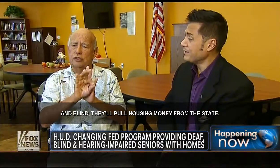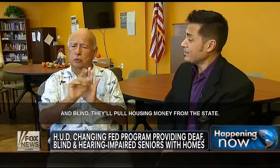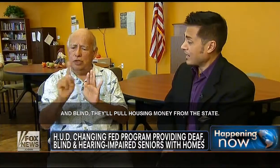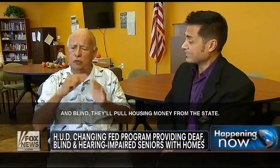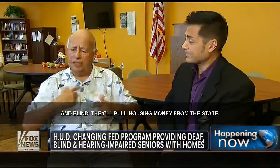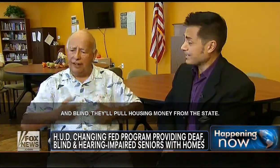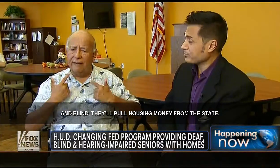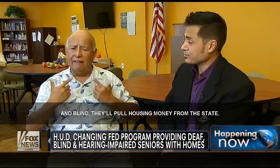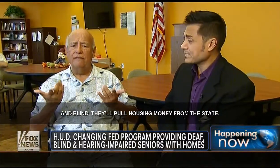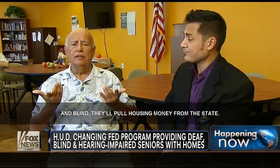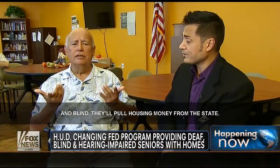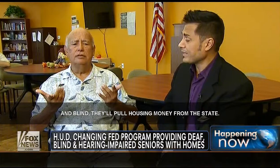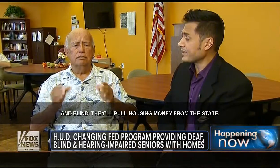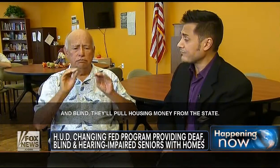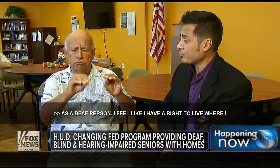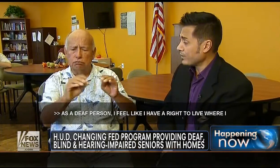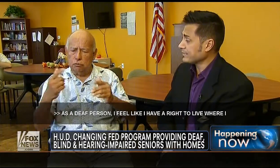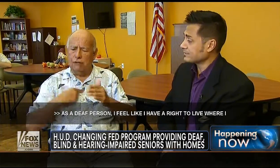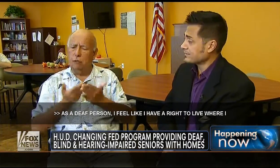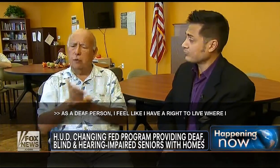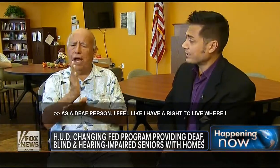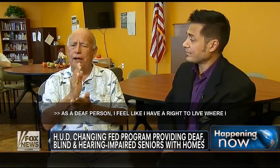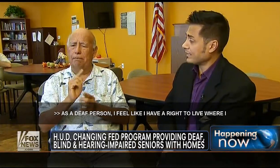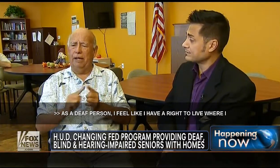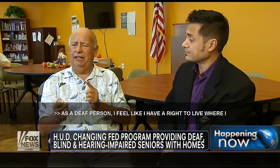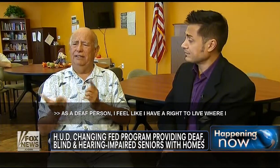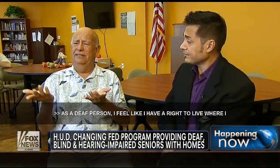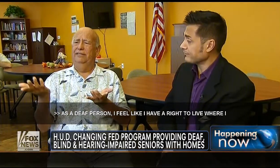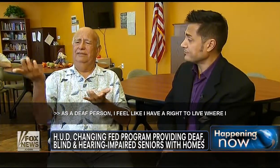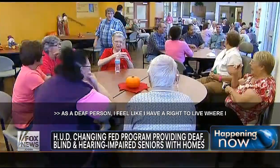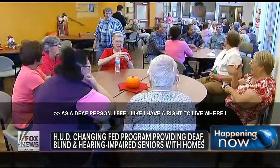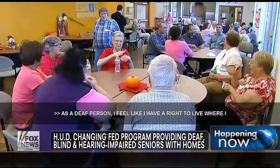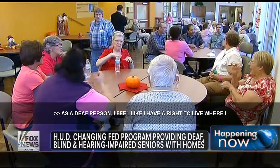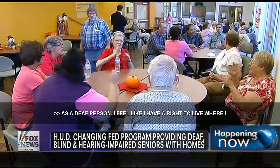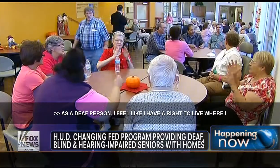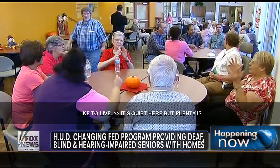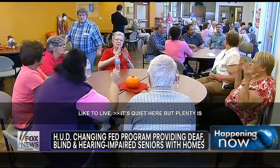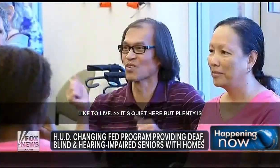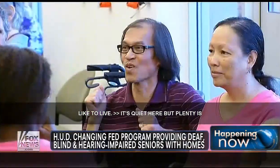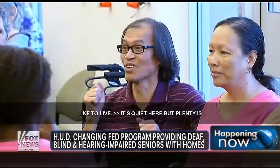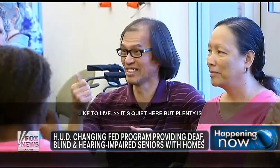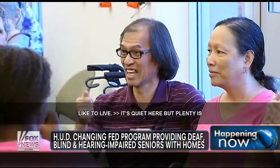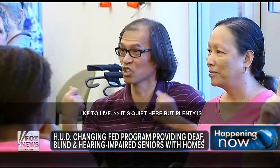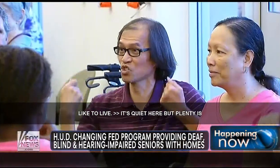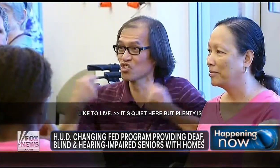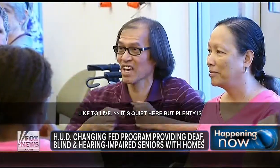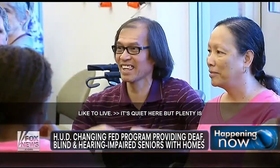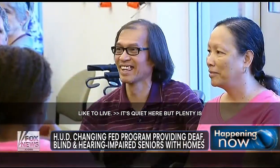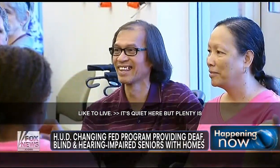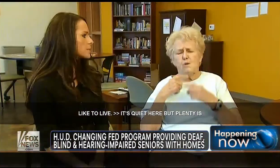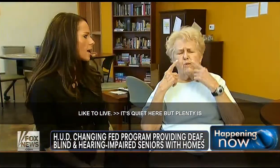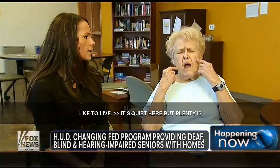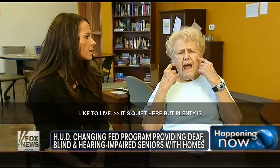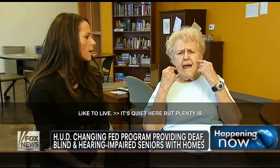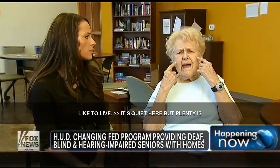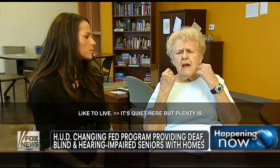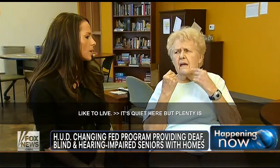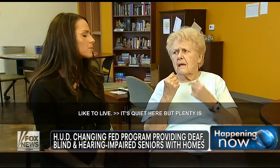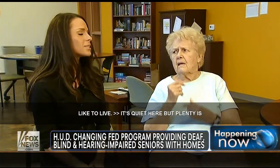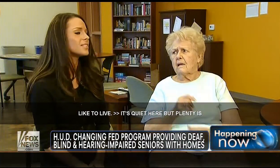As a deaf person, I feel like I have a right to live where I like to live. It's quiet here, but plenty's being said in sign language. I'd be